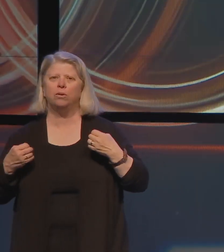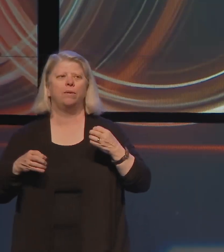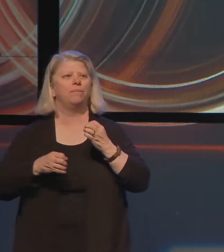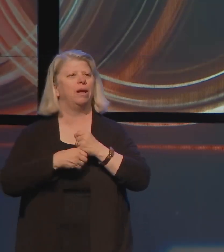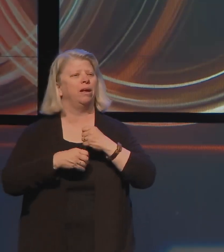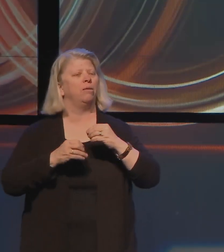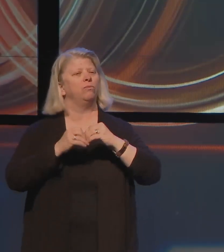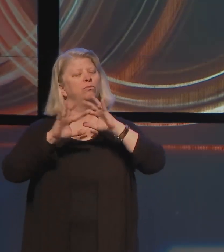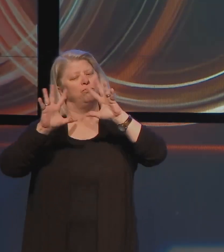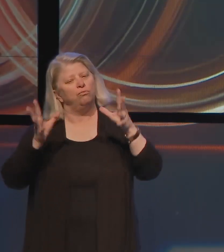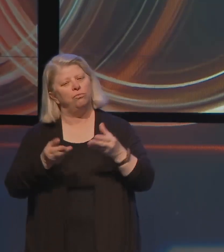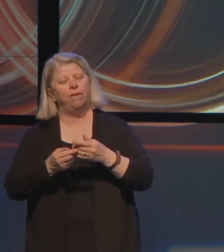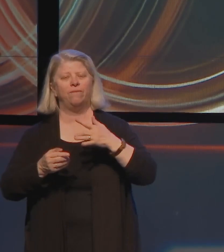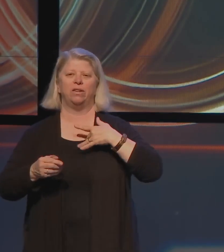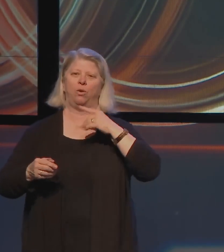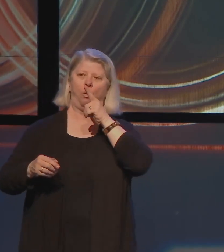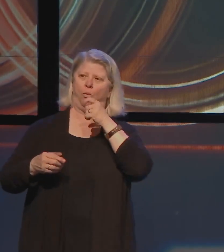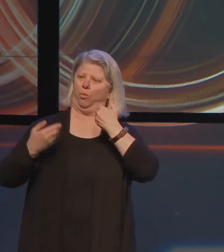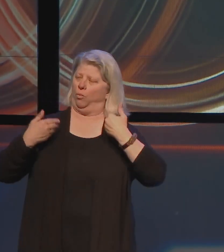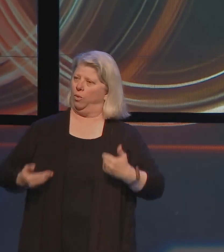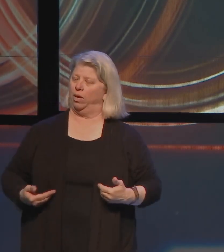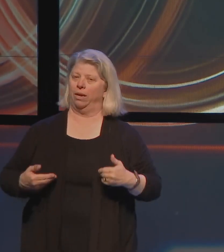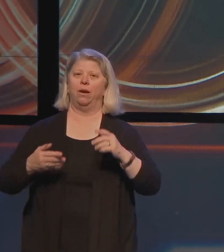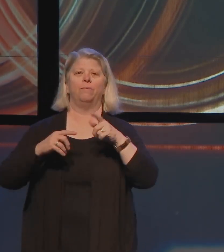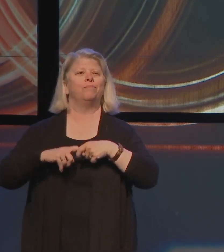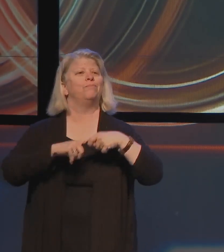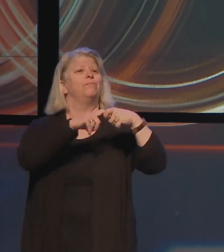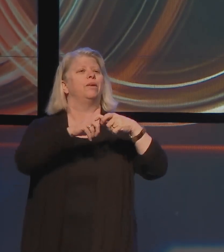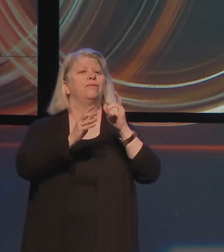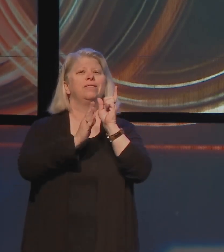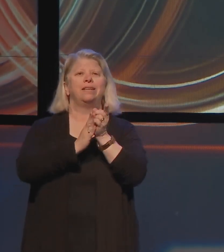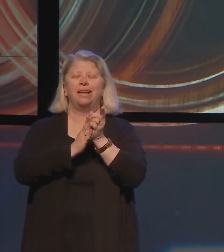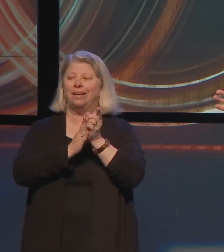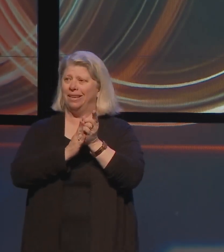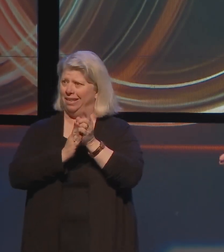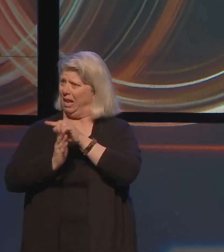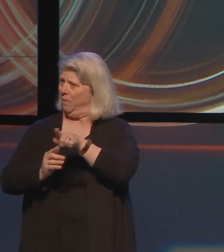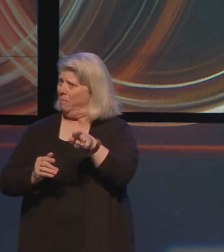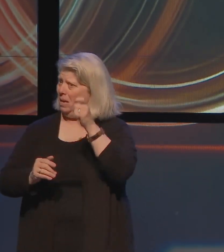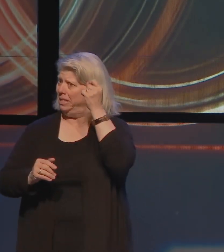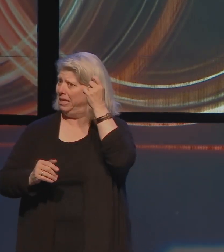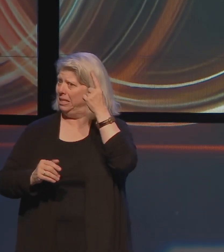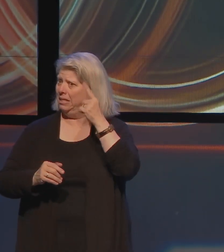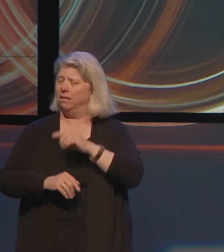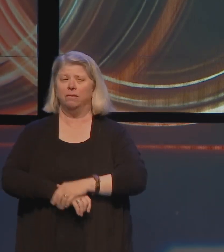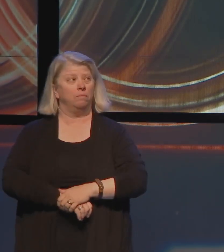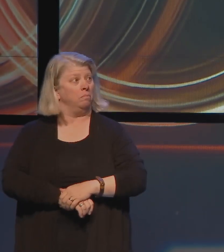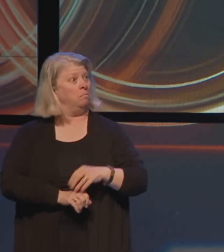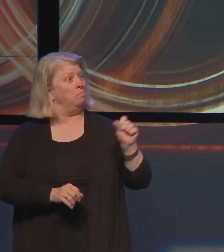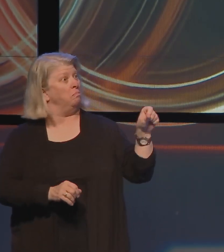produce a holistic sense of who we are. So let me pause for a second and say, does that make sense?